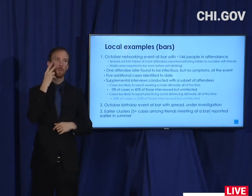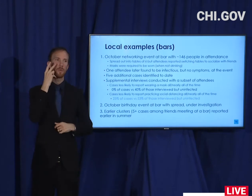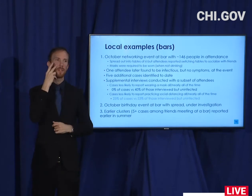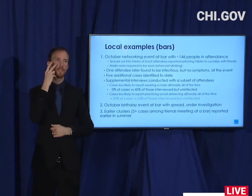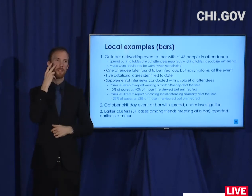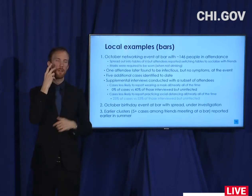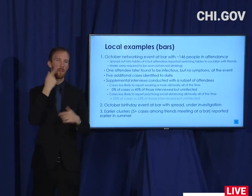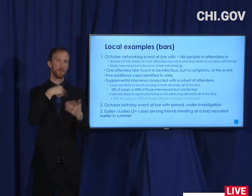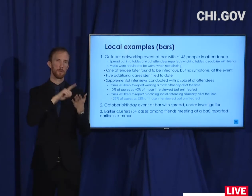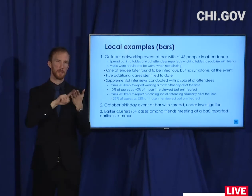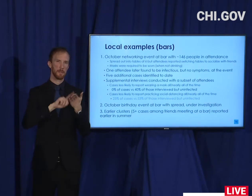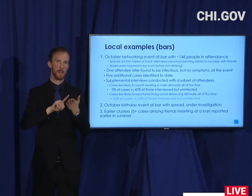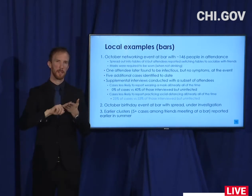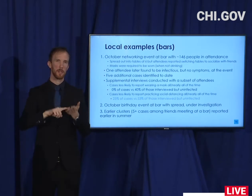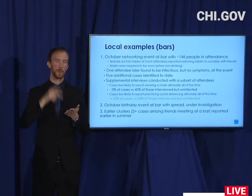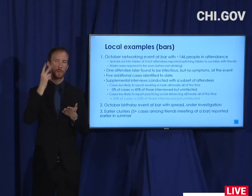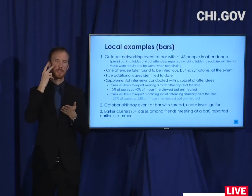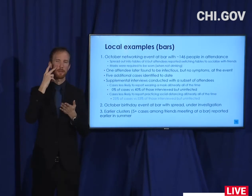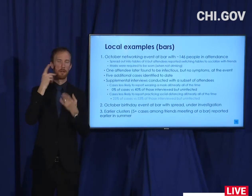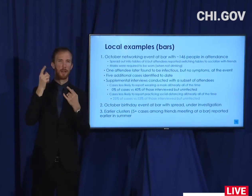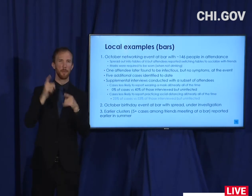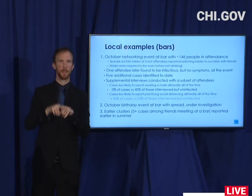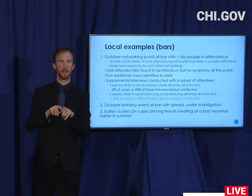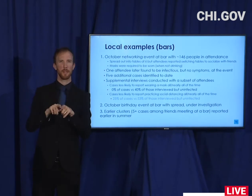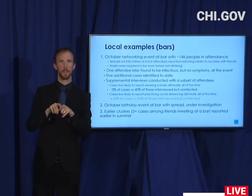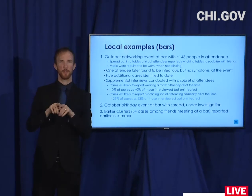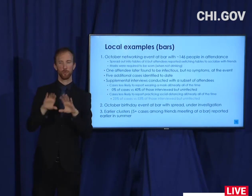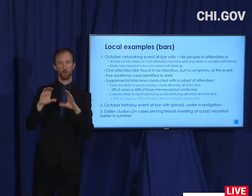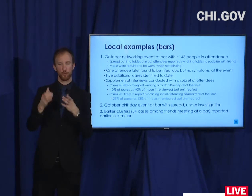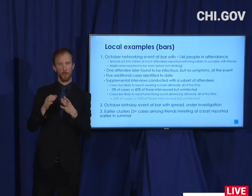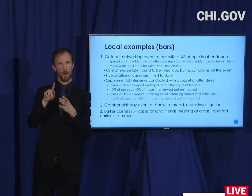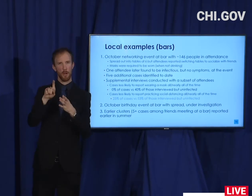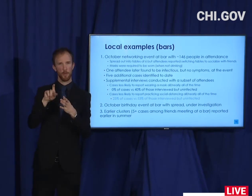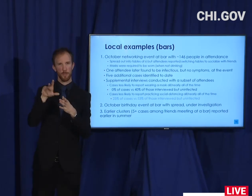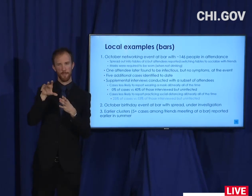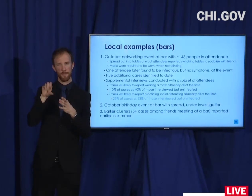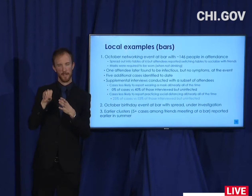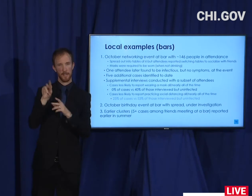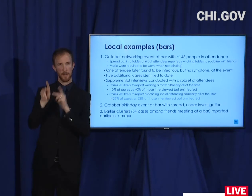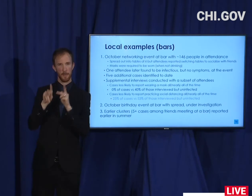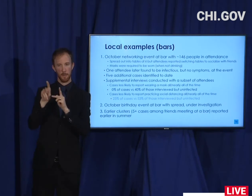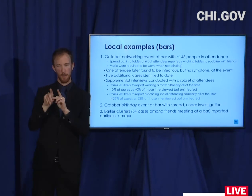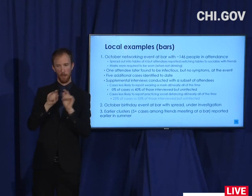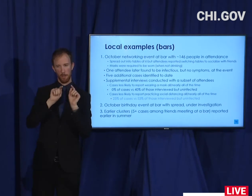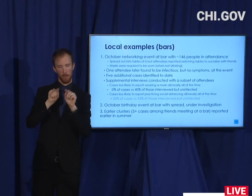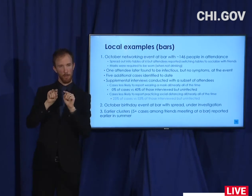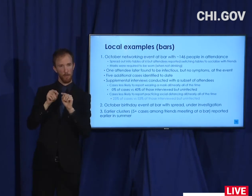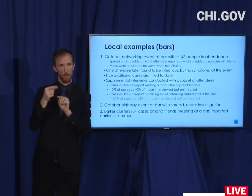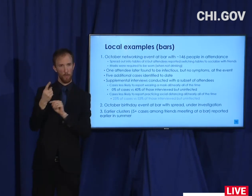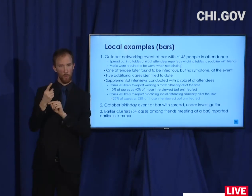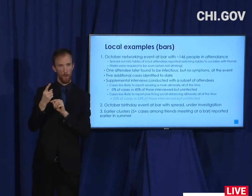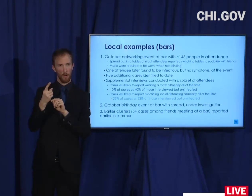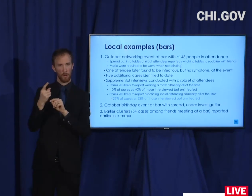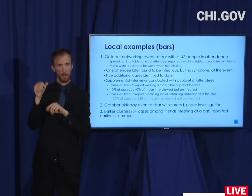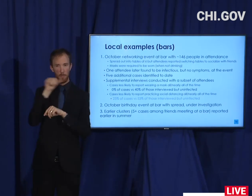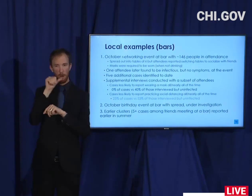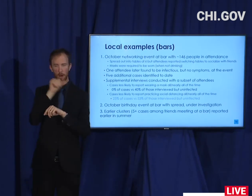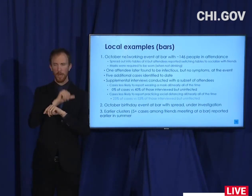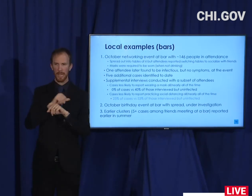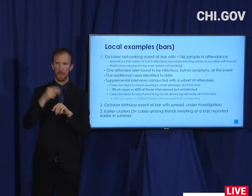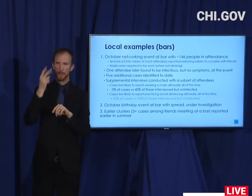150 people in attendance. Yes, they were spread out into tables of 6, but they were switching tables frequently